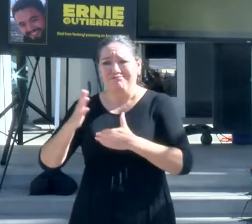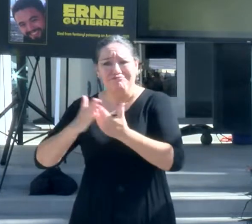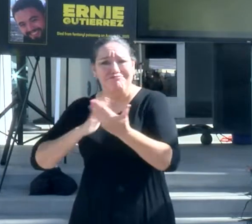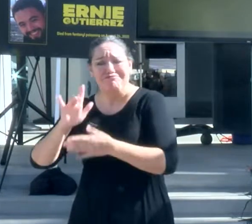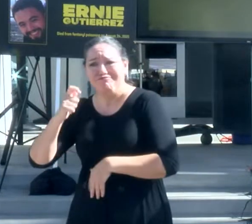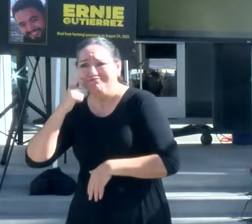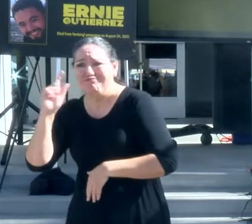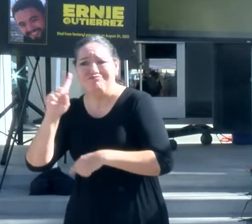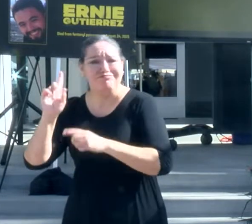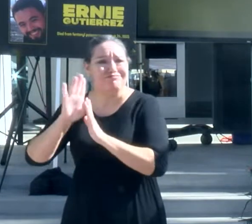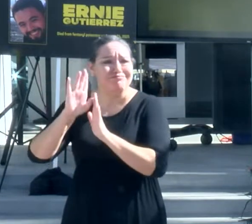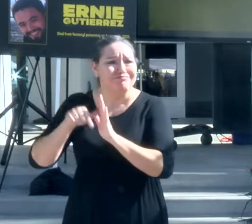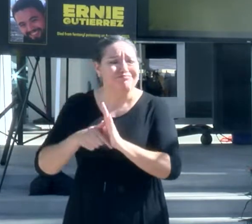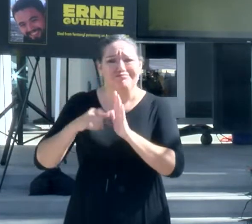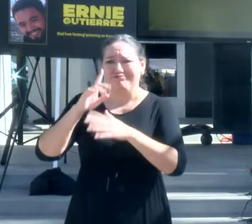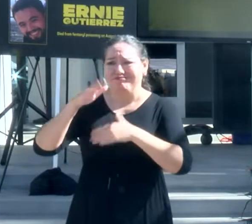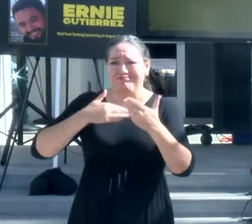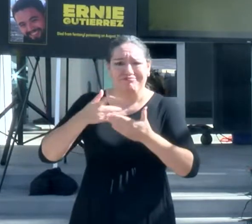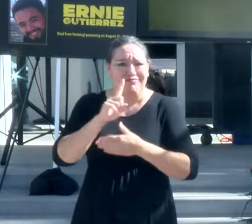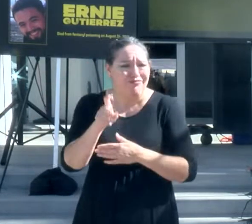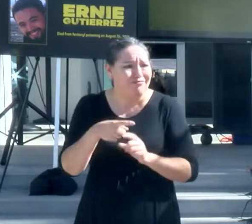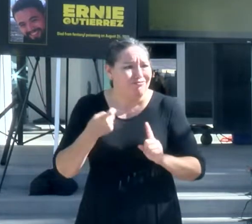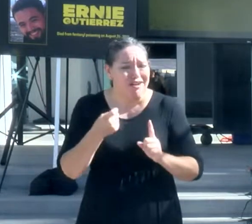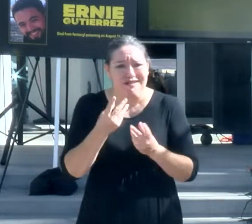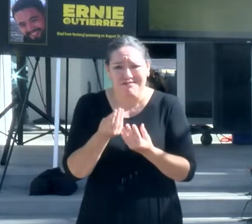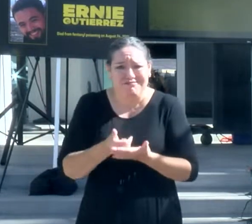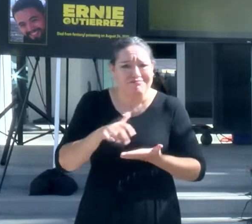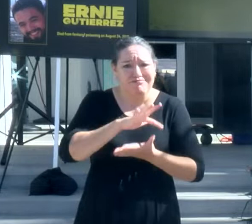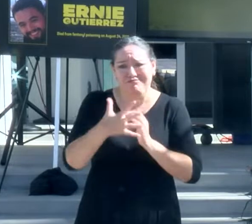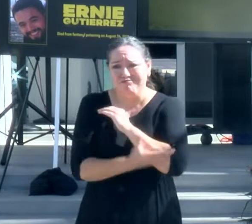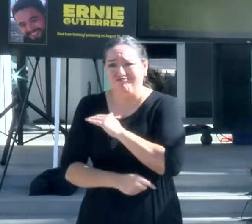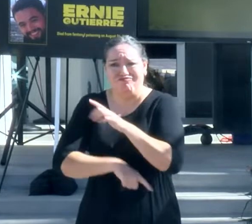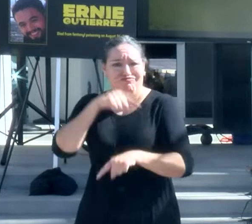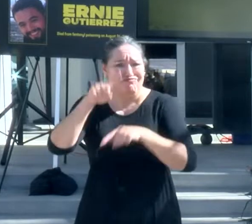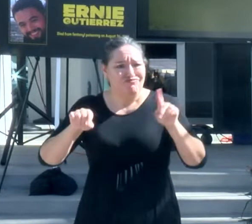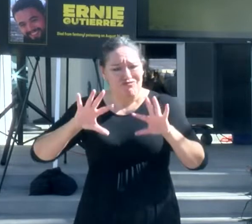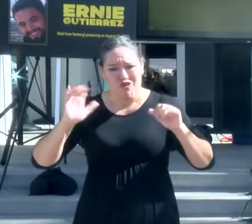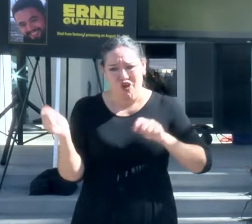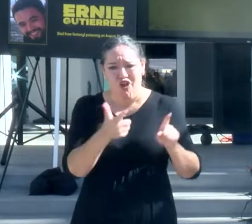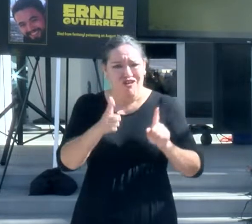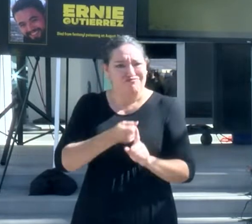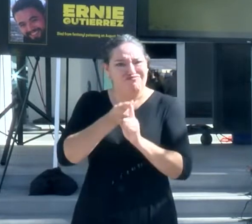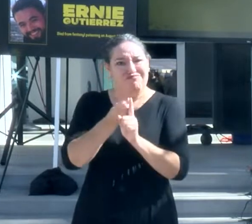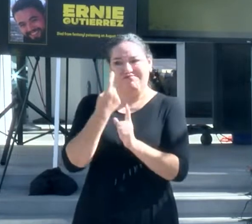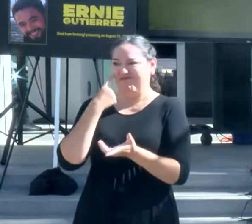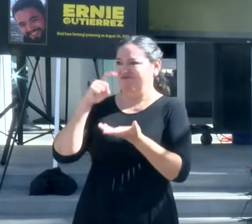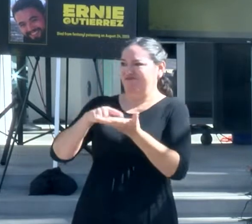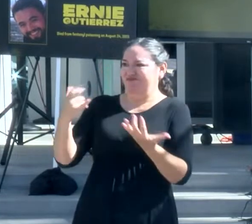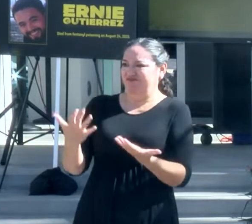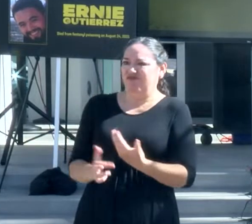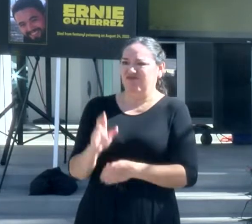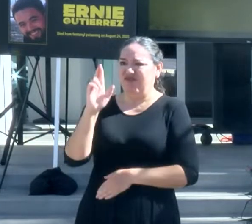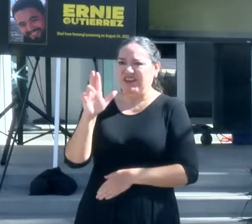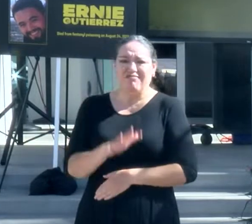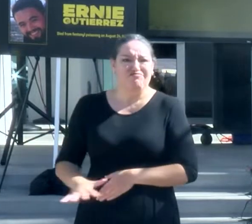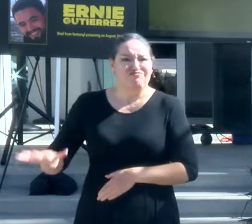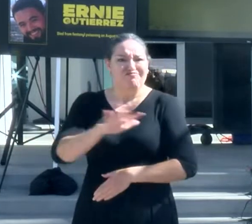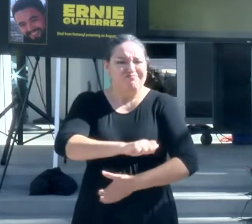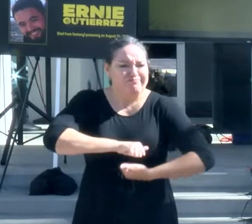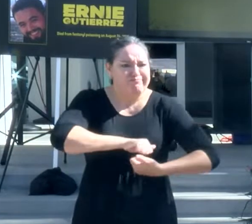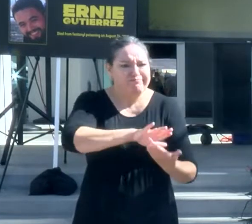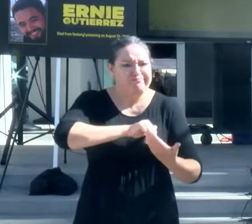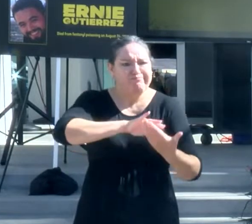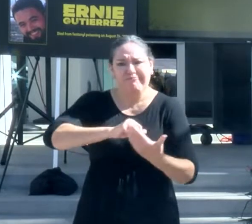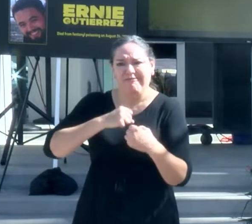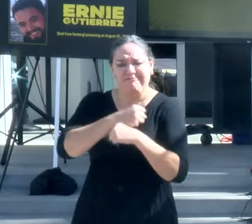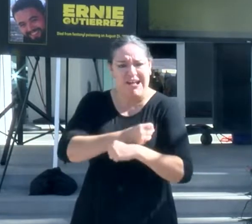our speakers and other county leaders here today, the County of Riverside is fighting fentanyl on all fronts, ranging from our law